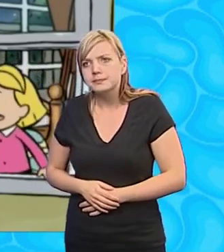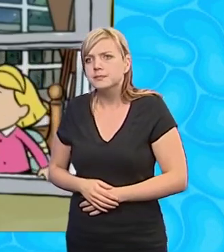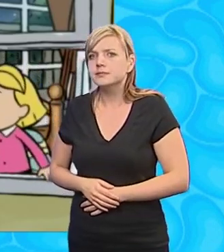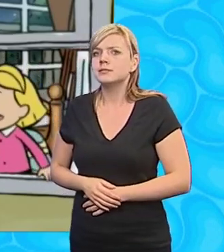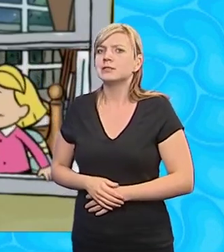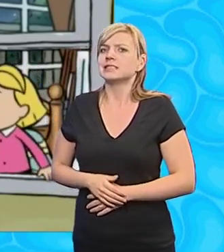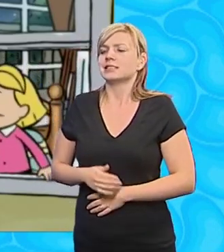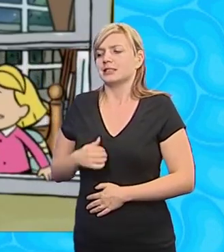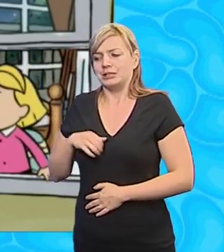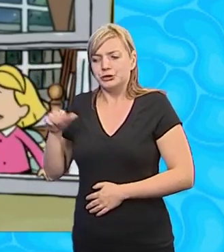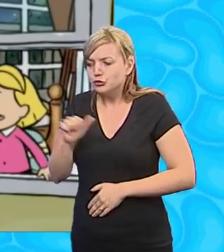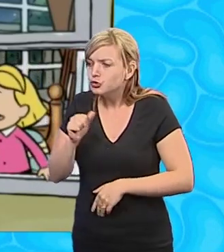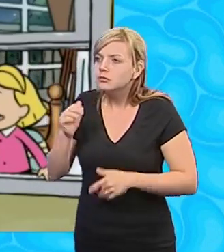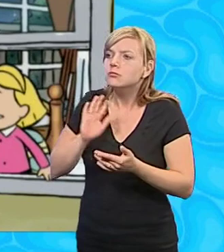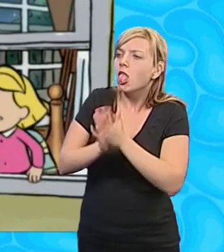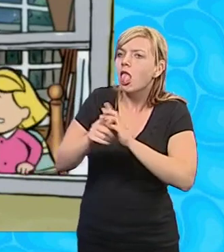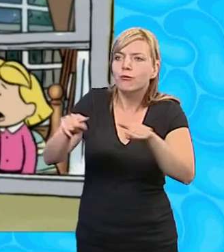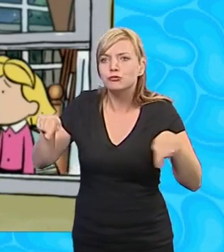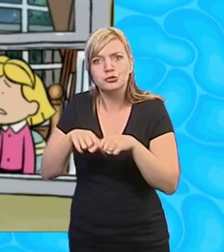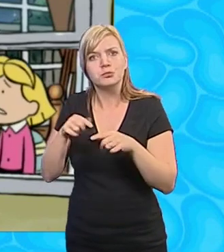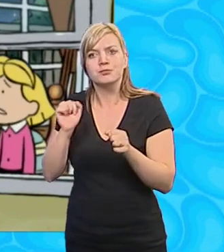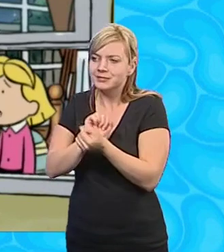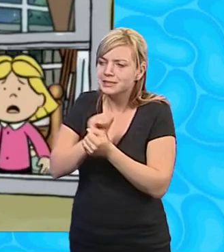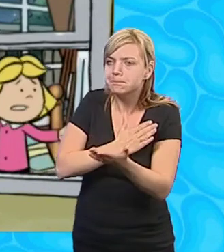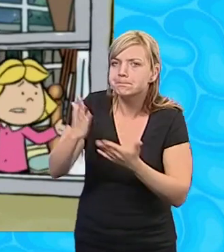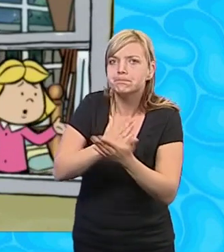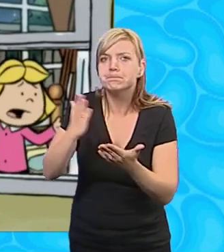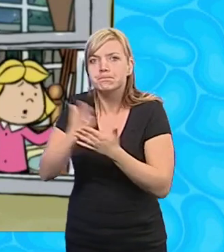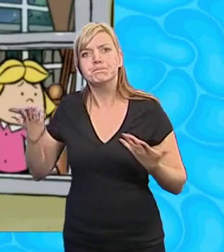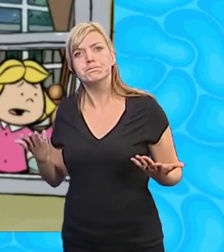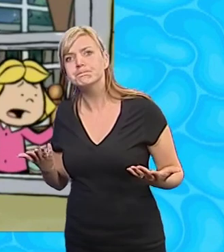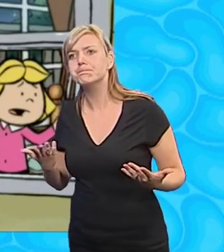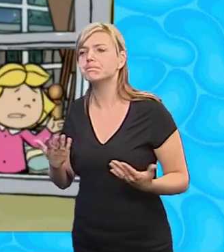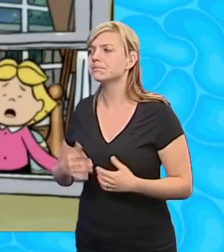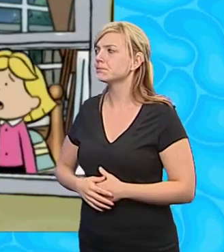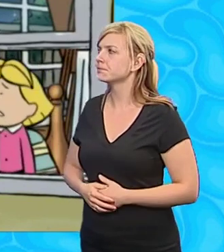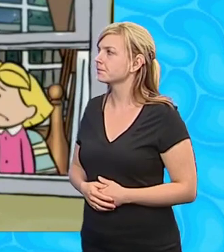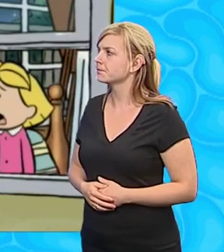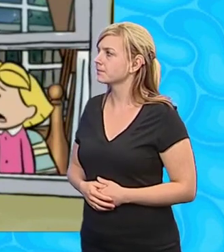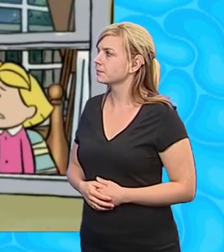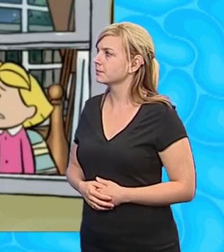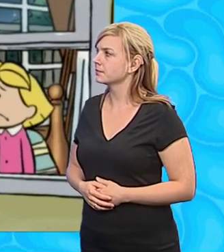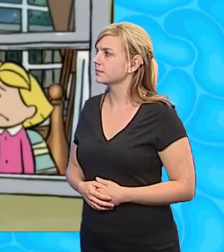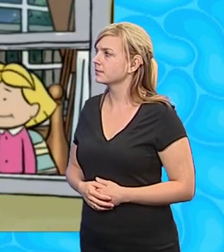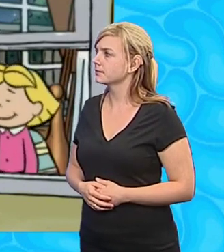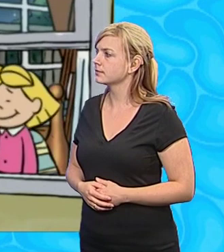Oh, I never should have let my room get so messy. I wish I'd just put everything away where it belongs in the first